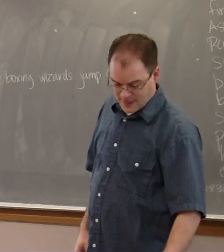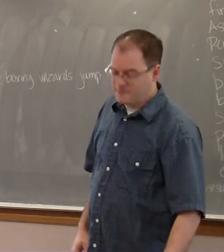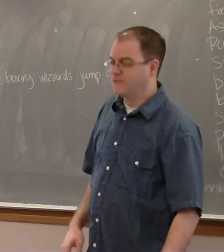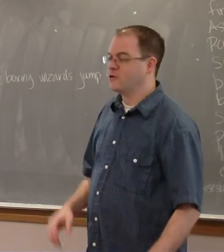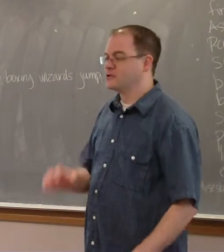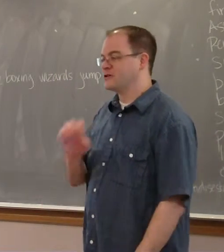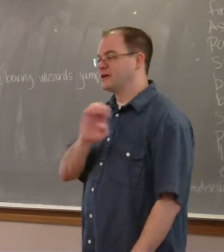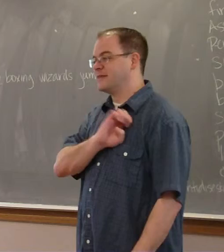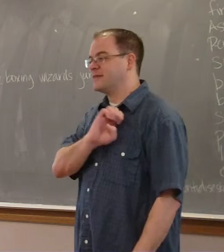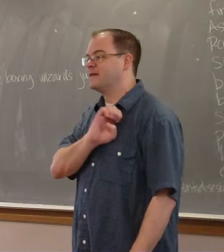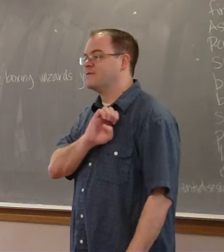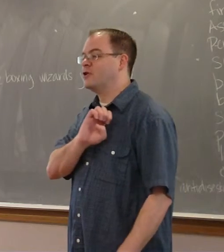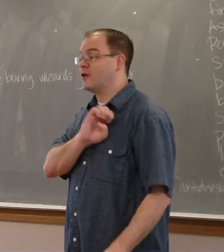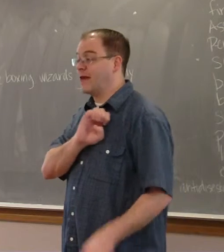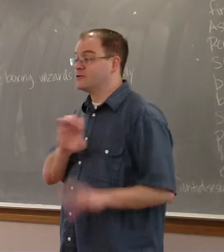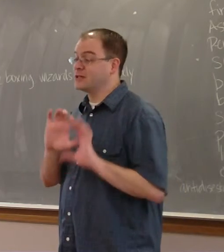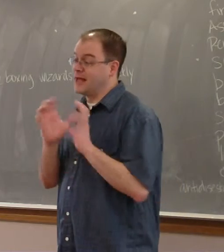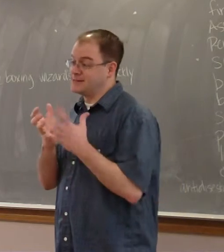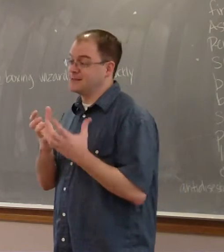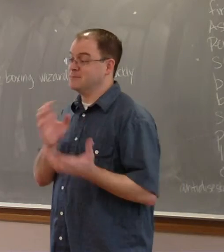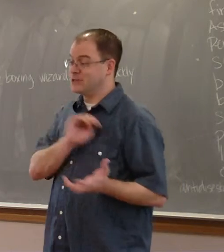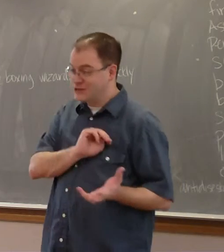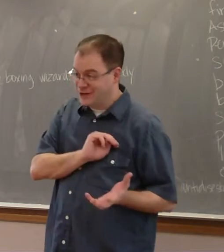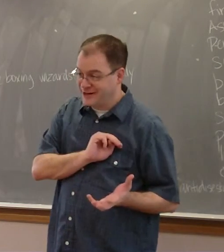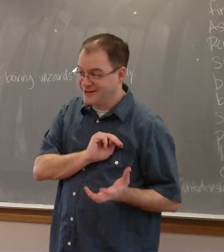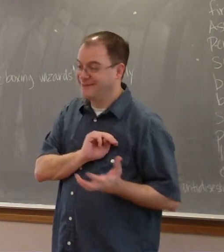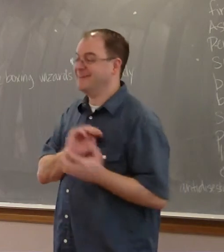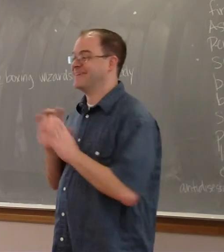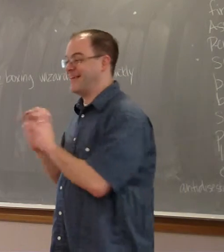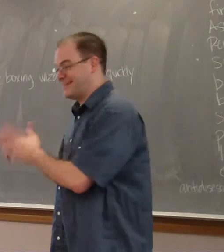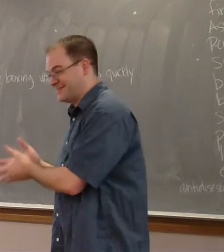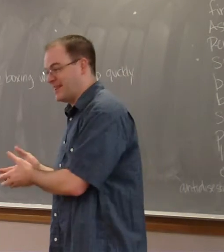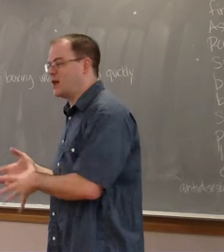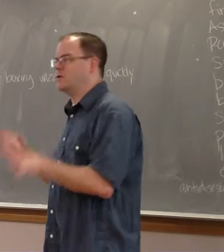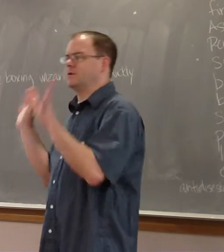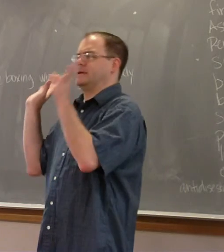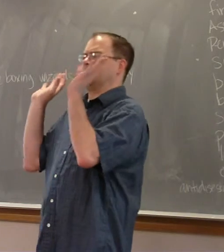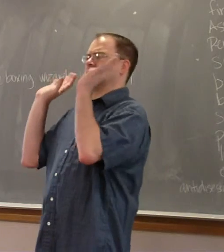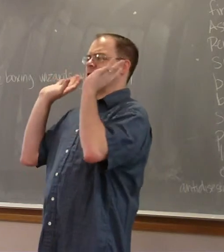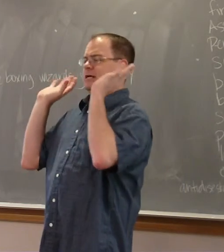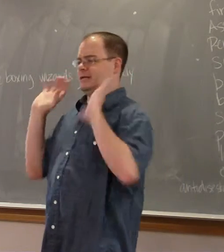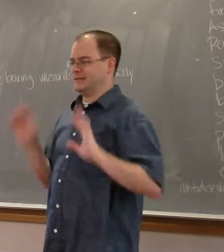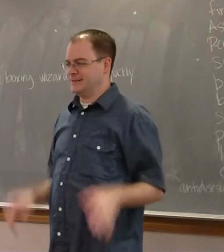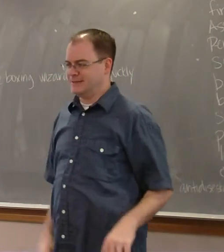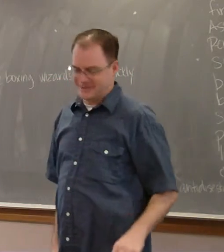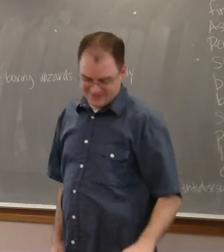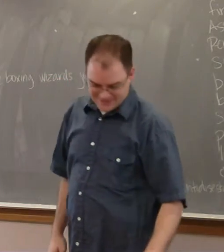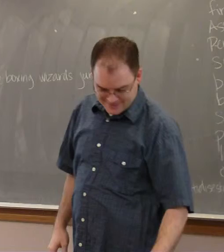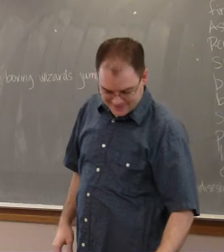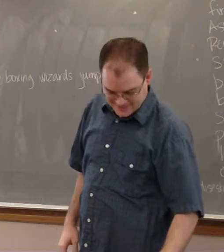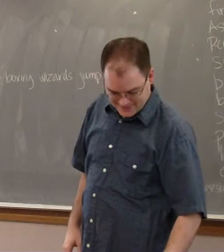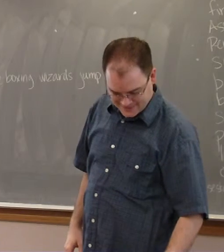But of course, they're going to think that if you go to elders class, that's a missionary class. And I don't want to be a missionary. What